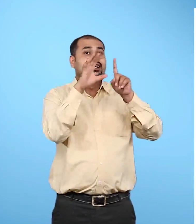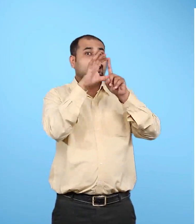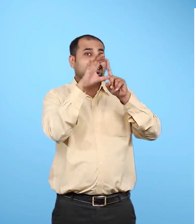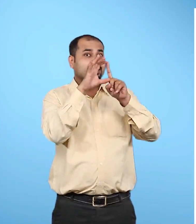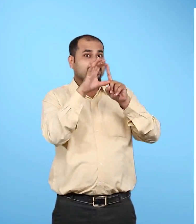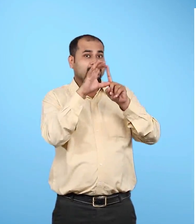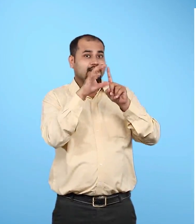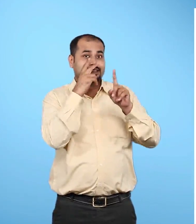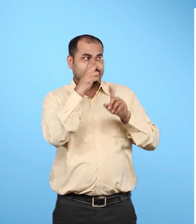12 squares.